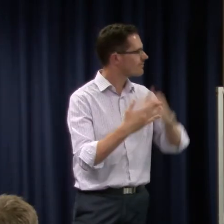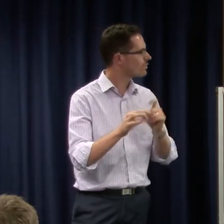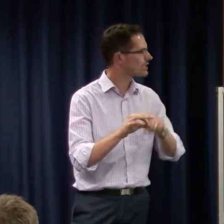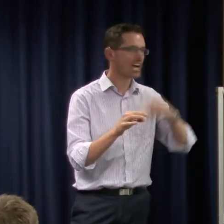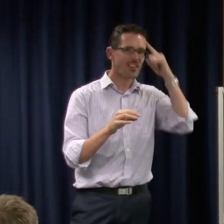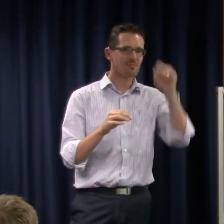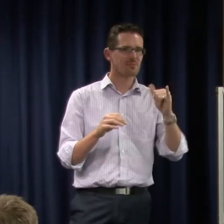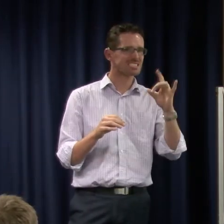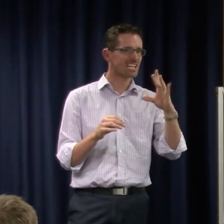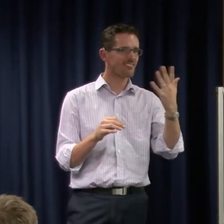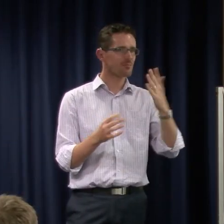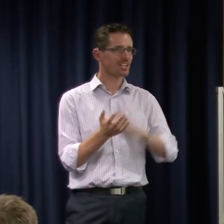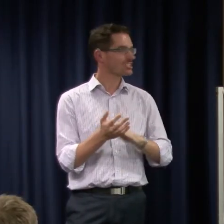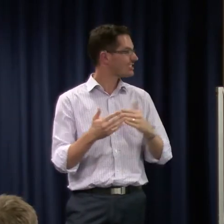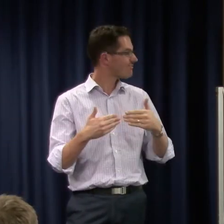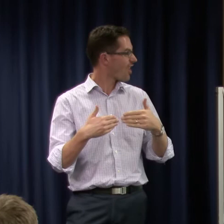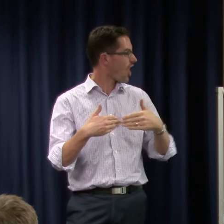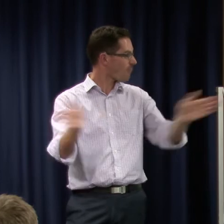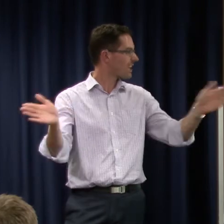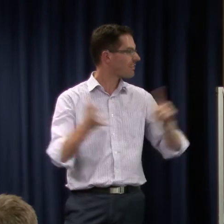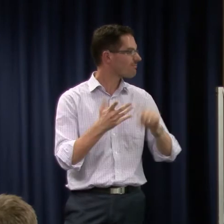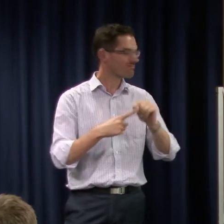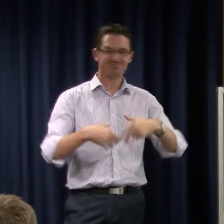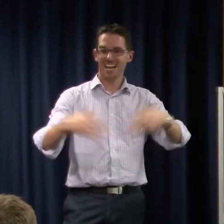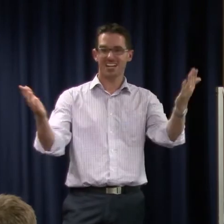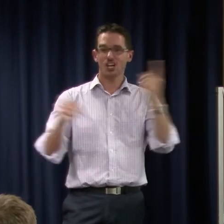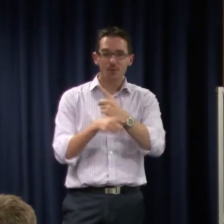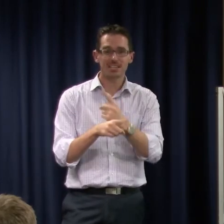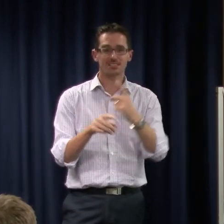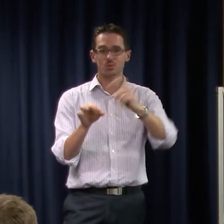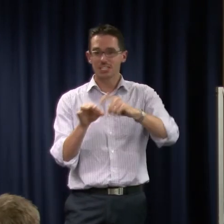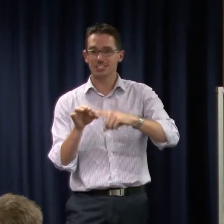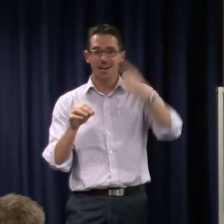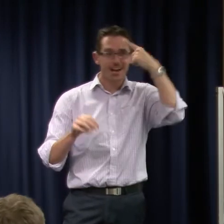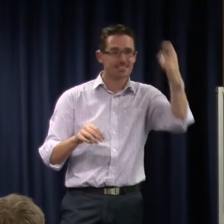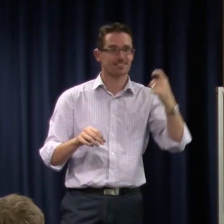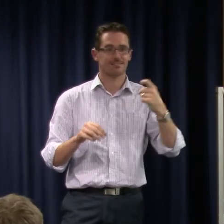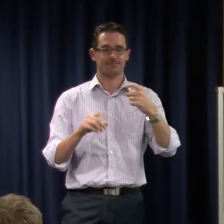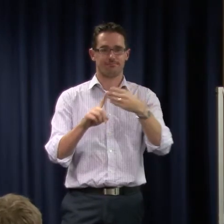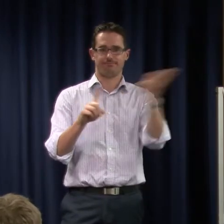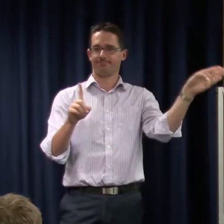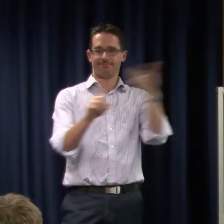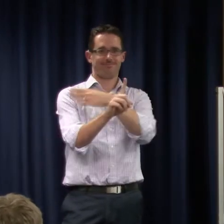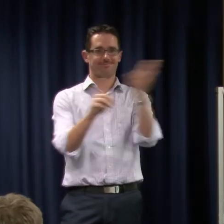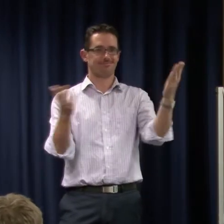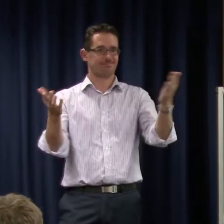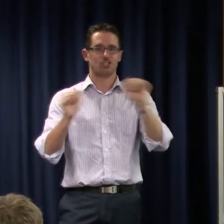I think we've pretty much covered everything. We've got about 10 or 15 minutes to go, so we'll open that up to the floor for any